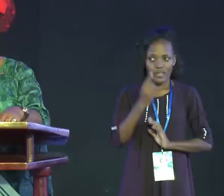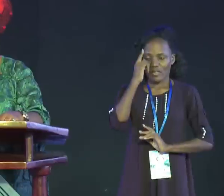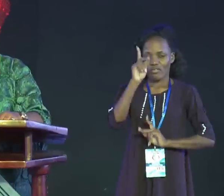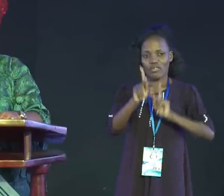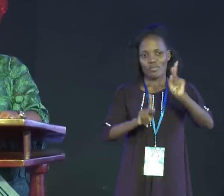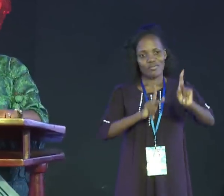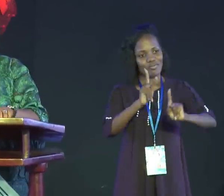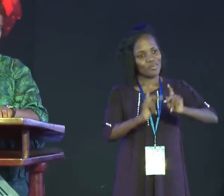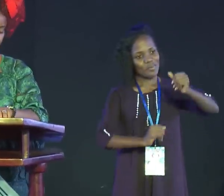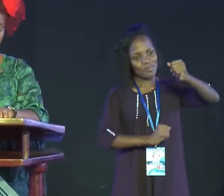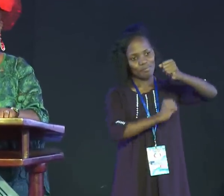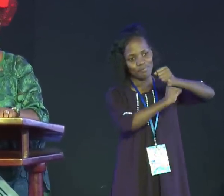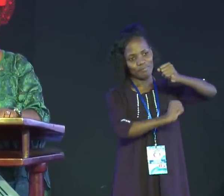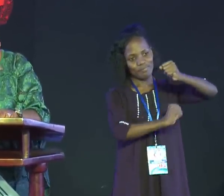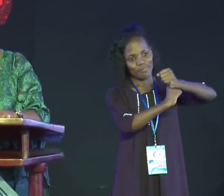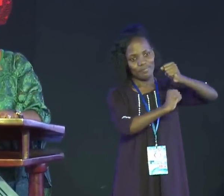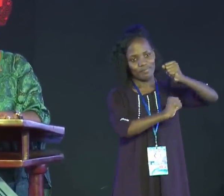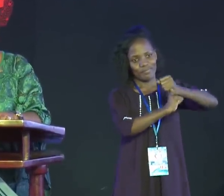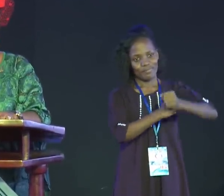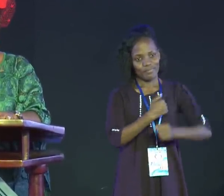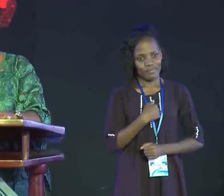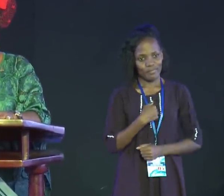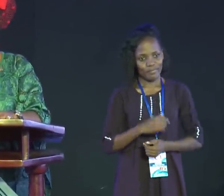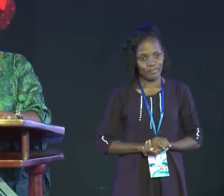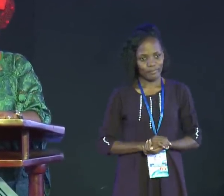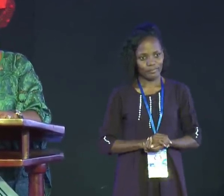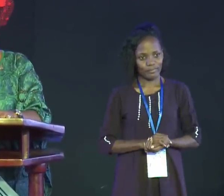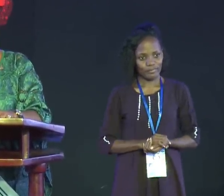abayimiridde nange. For the people that have stood with me.